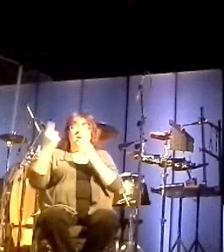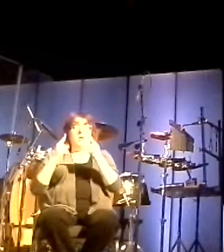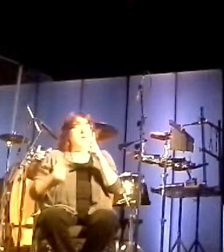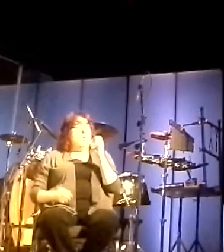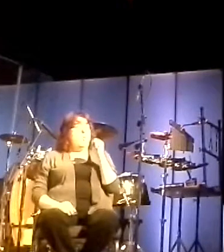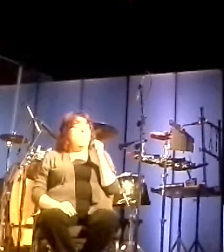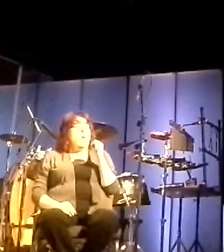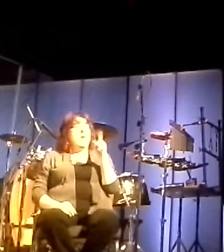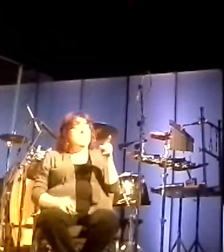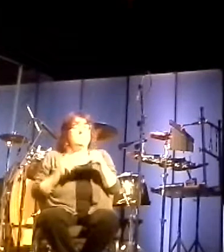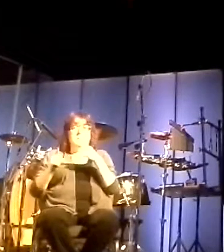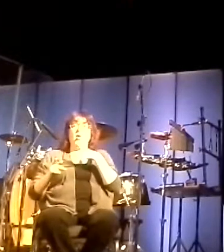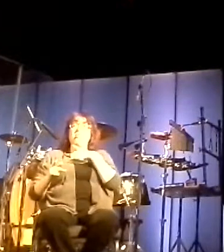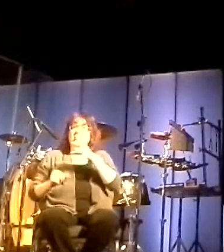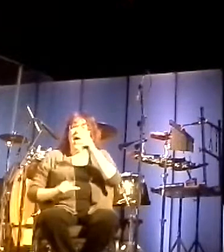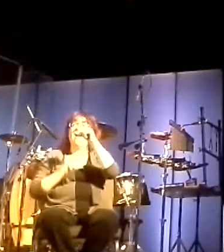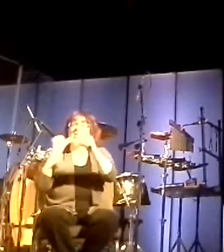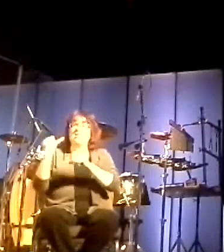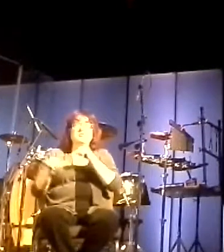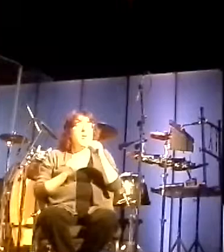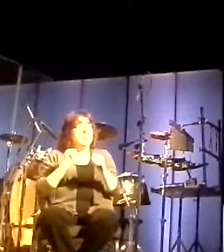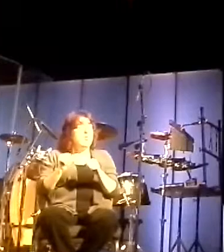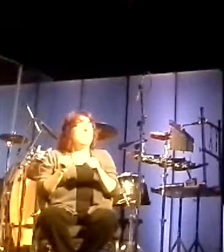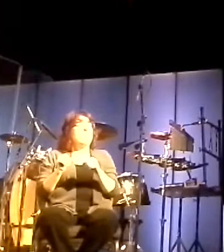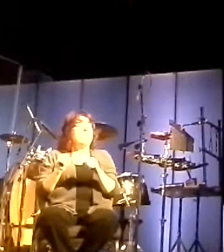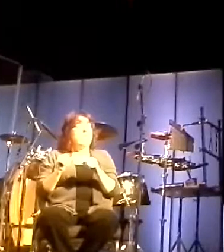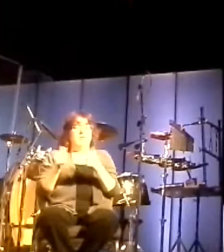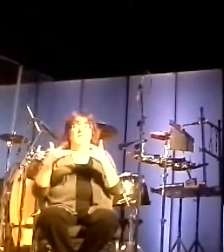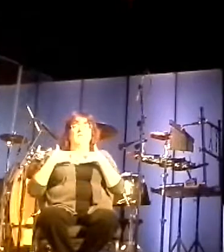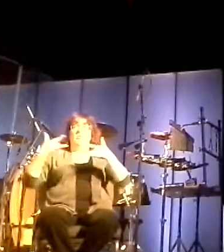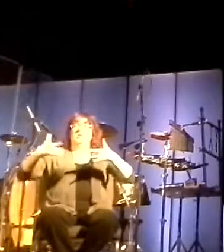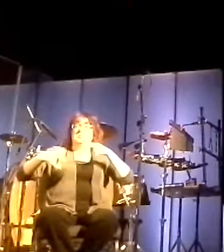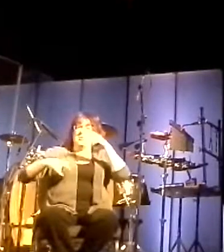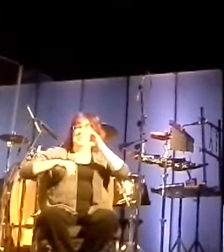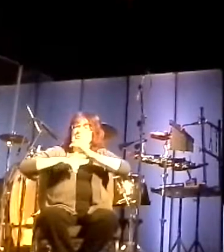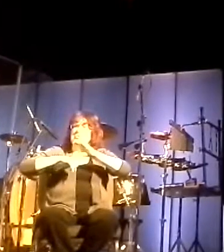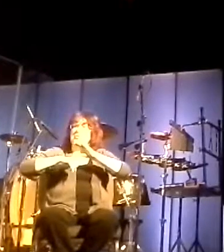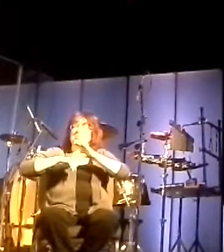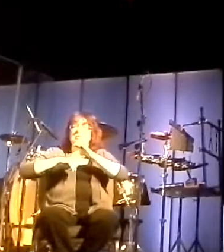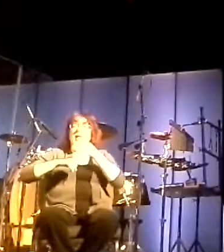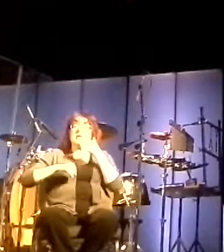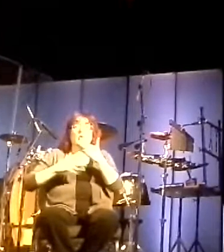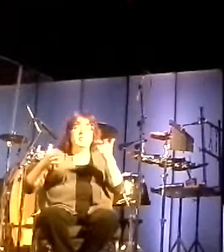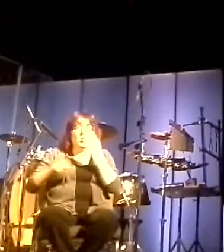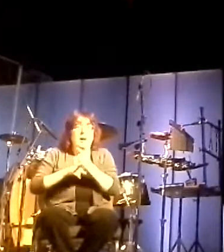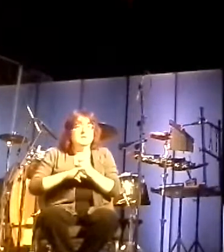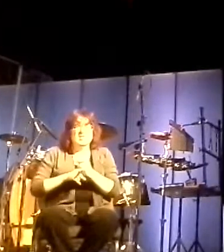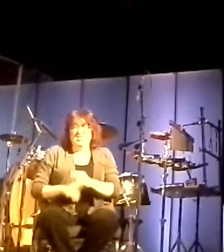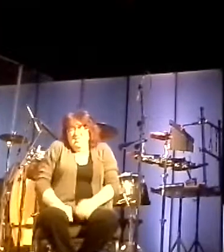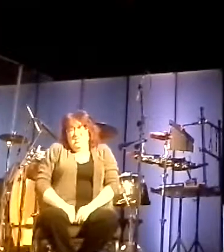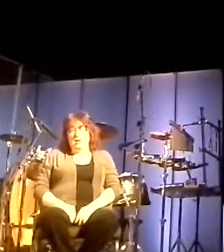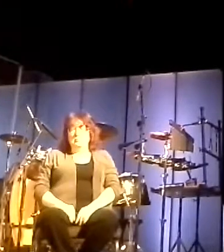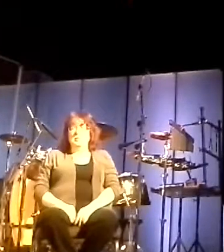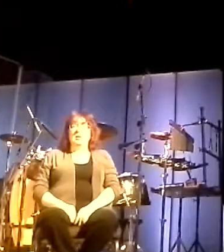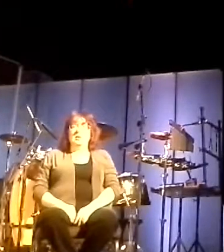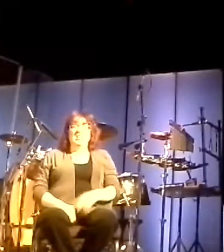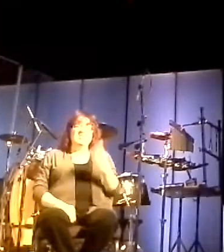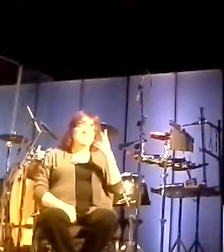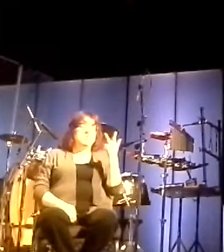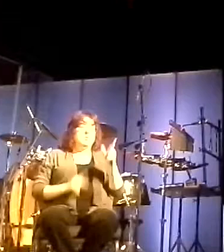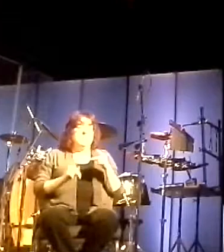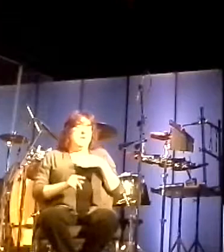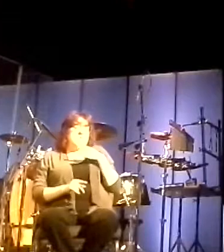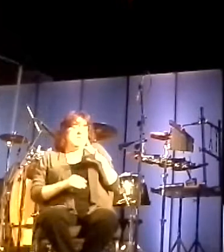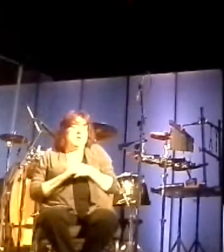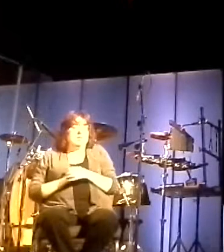man, these people really like each other. What is going on? That's a good thing, right? So you're like, man, I got two or three I'm not